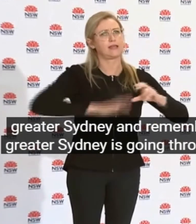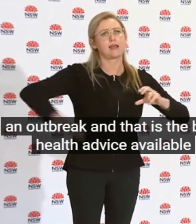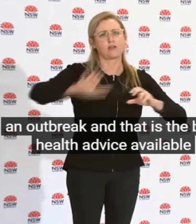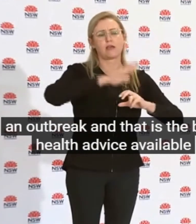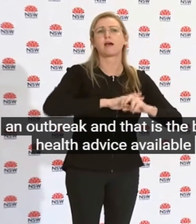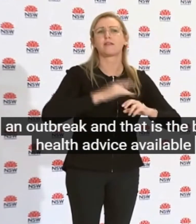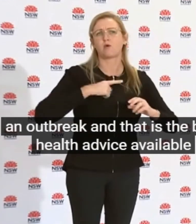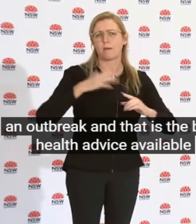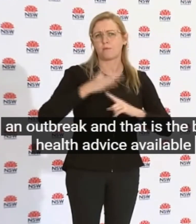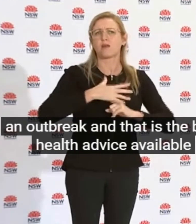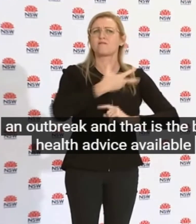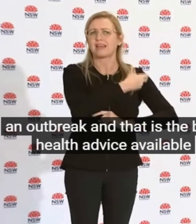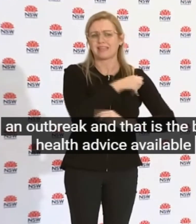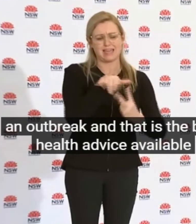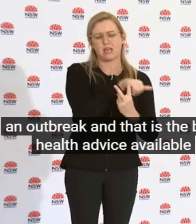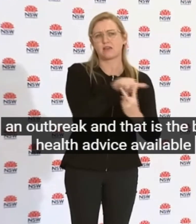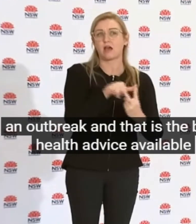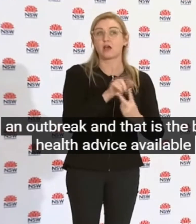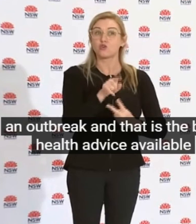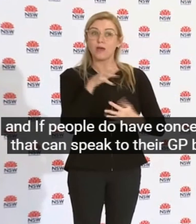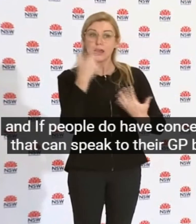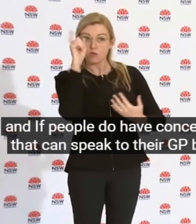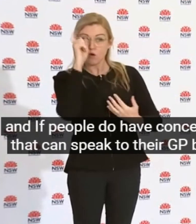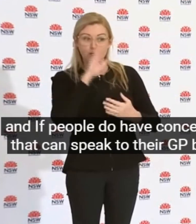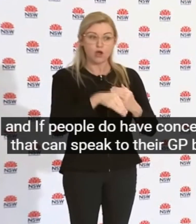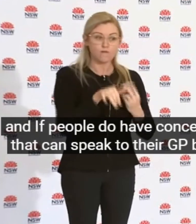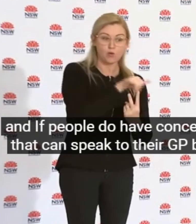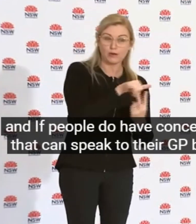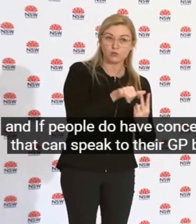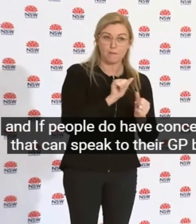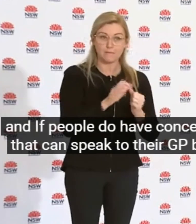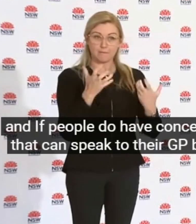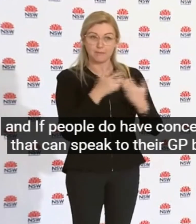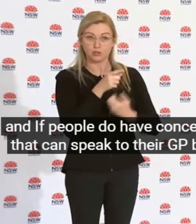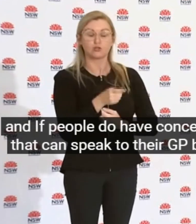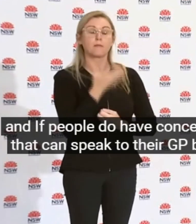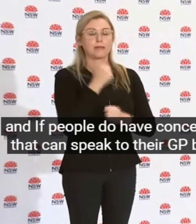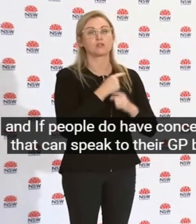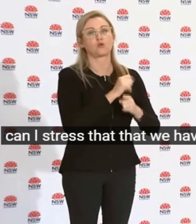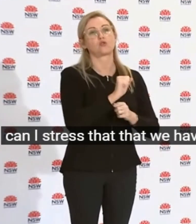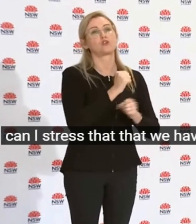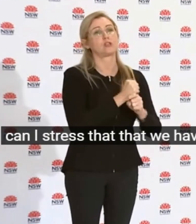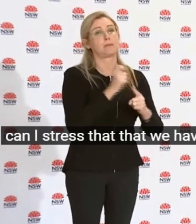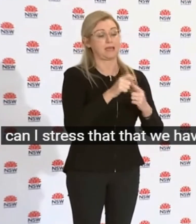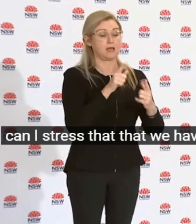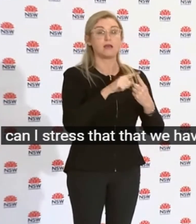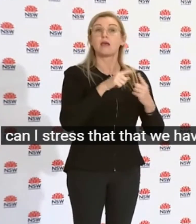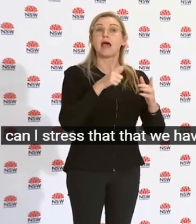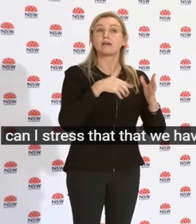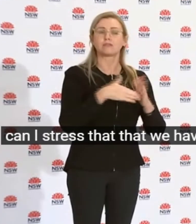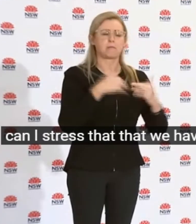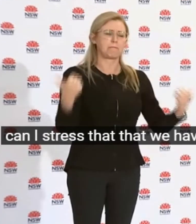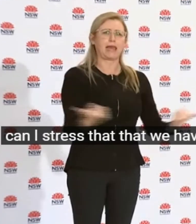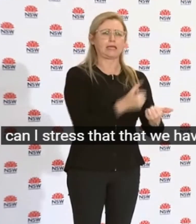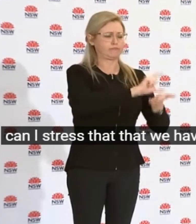speak to their GP. But can I stress that we have plenty of AstraZeneca. It's a safe vaccine. People should come forward and